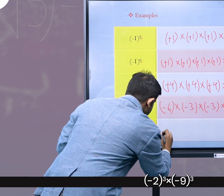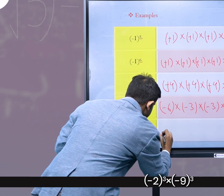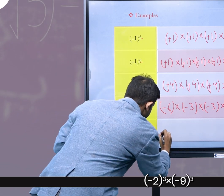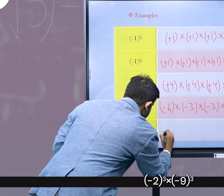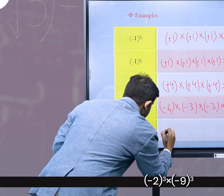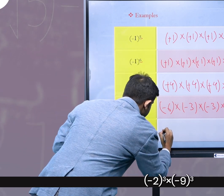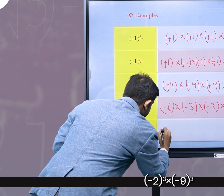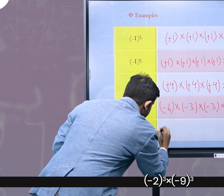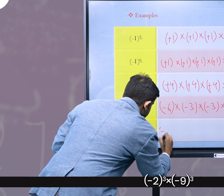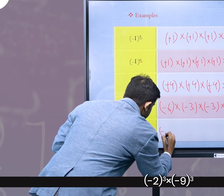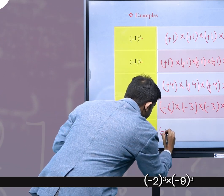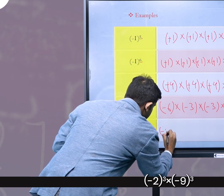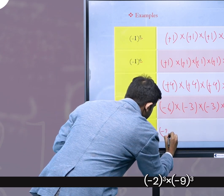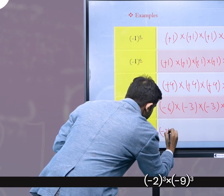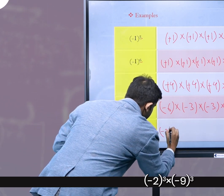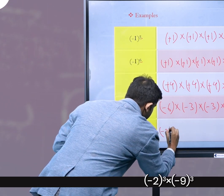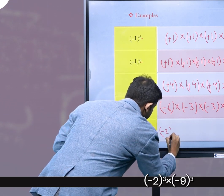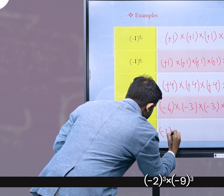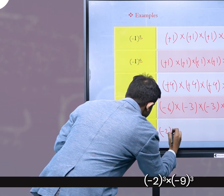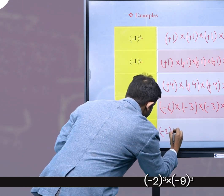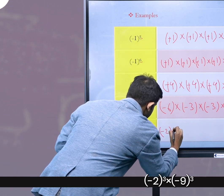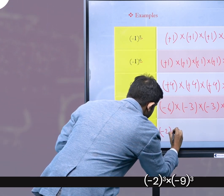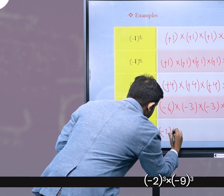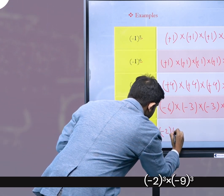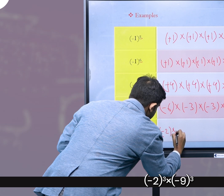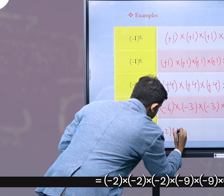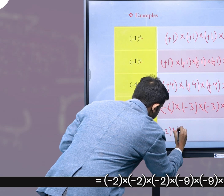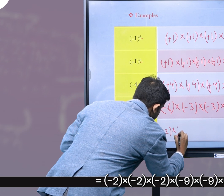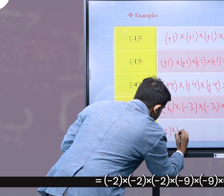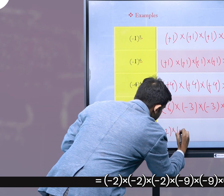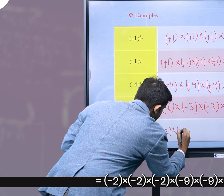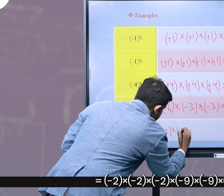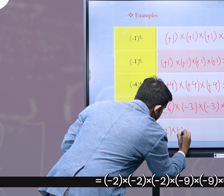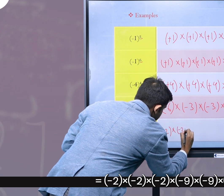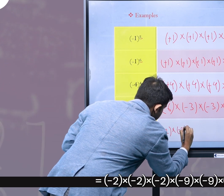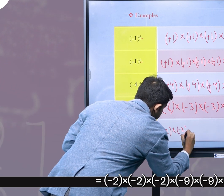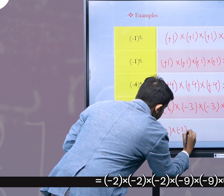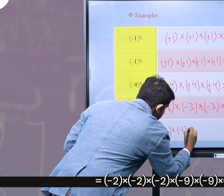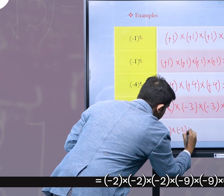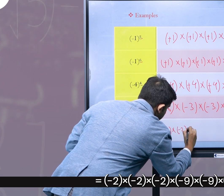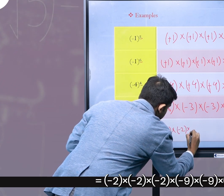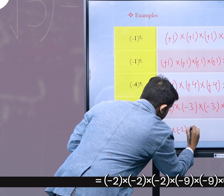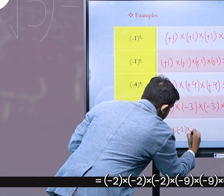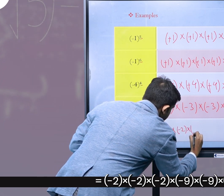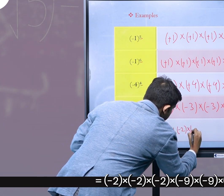Minus 2 whole cube into minus 9 whole cube. Minus 2 into minus 2 into minus 2